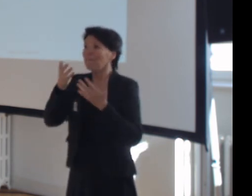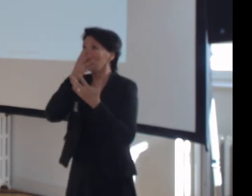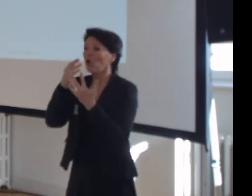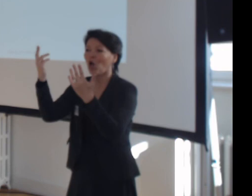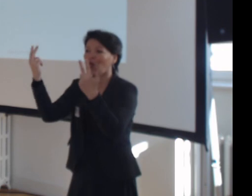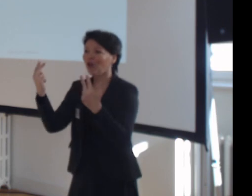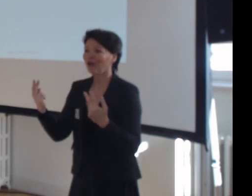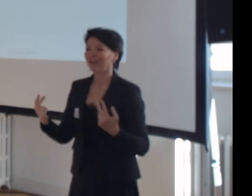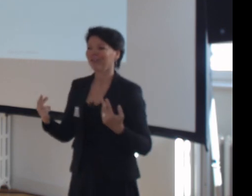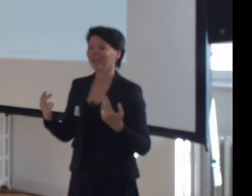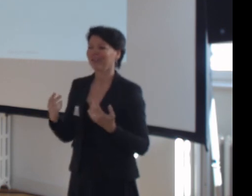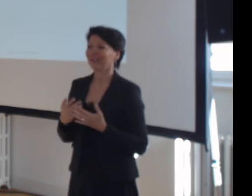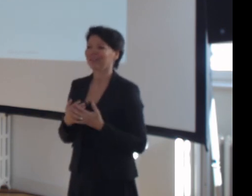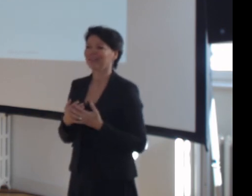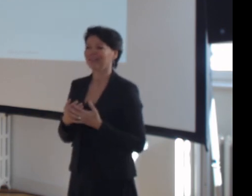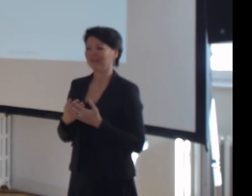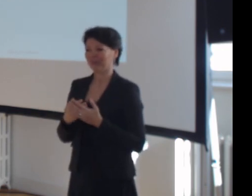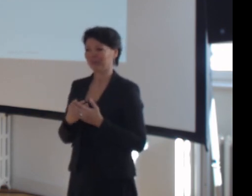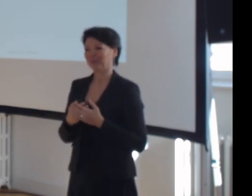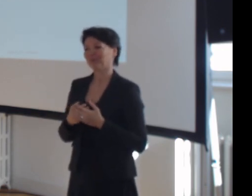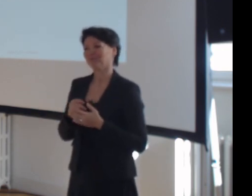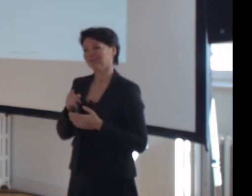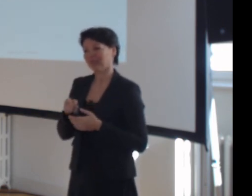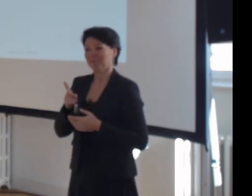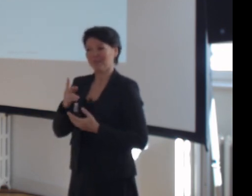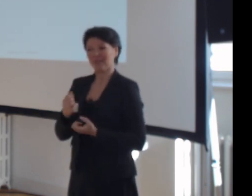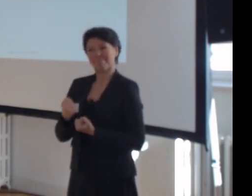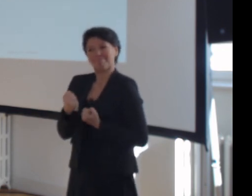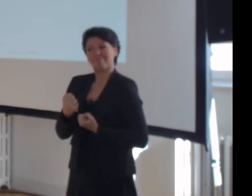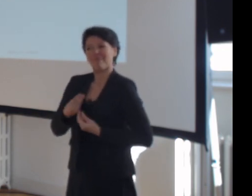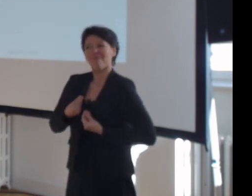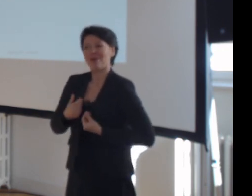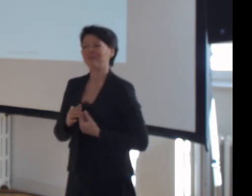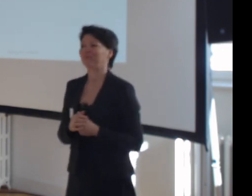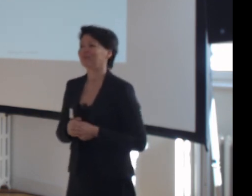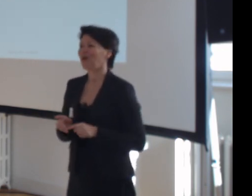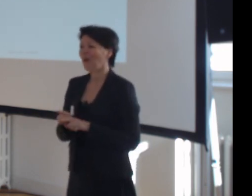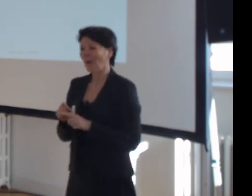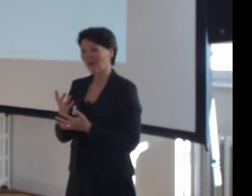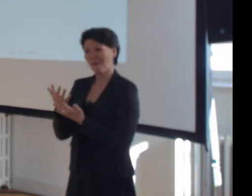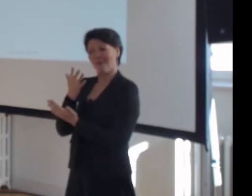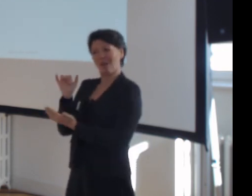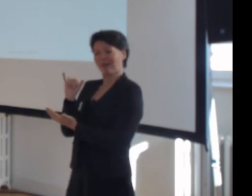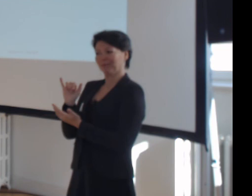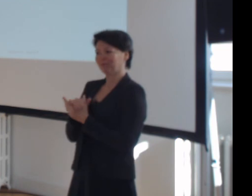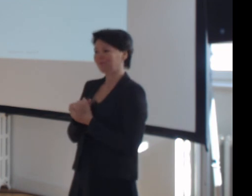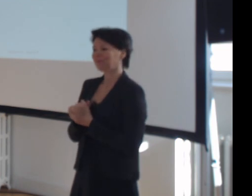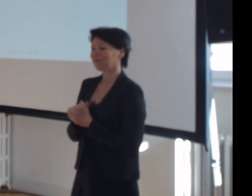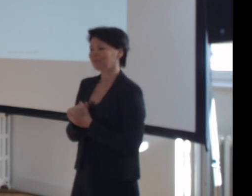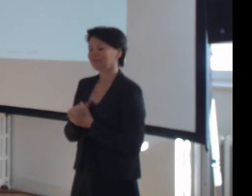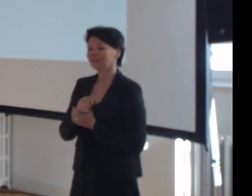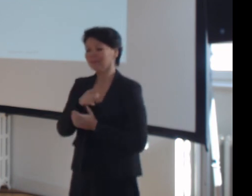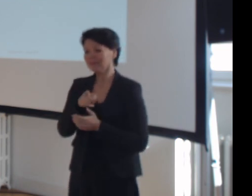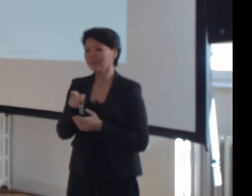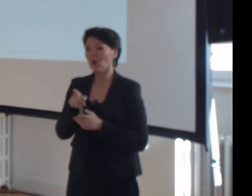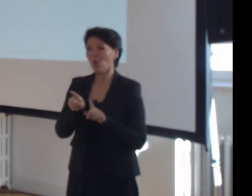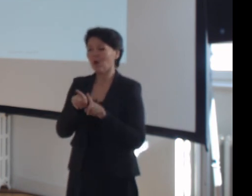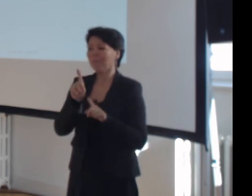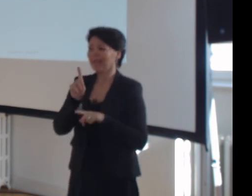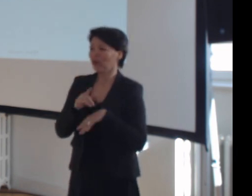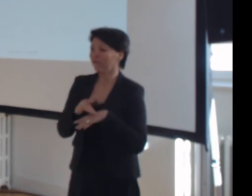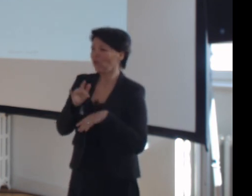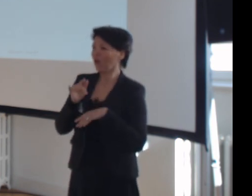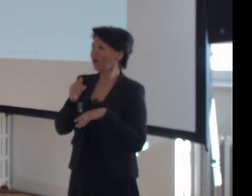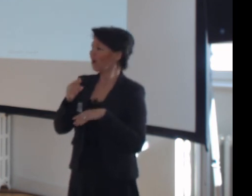color, movement, and so on. And also, and this I found striking, they were also more sensitive than before to a